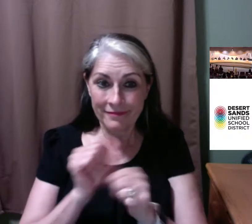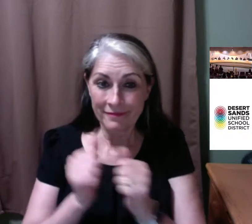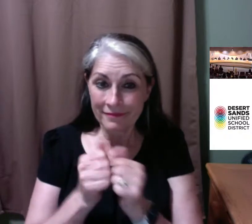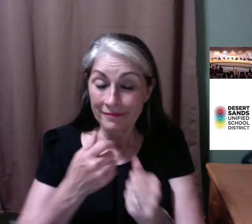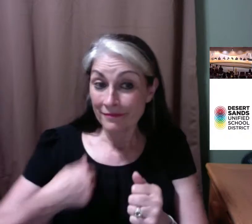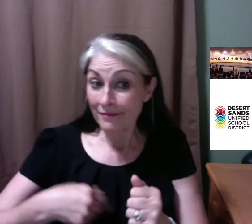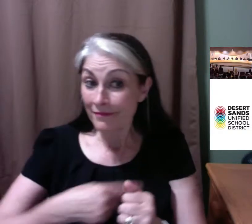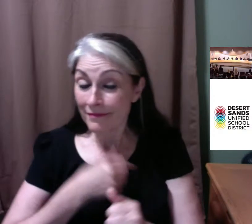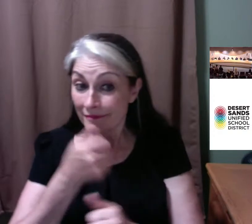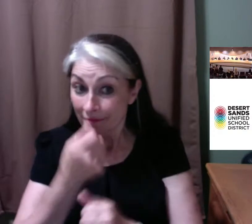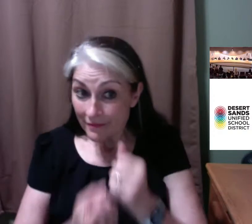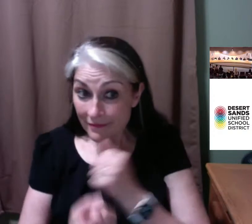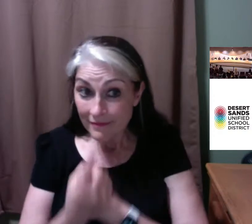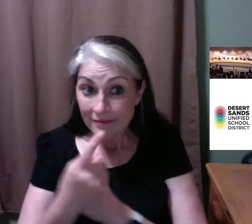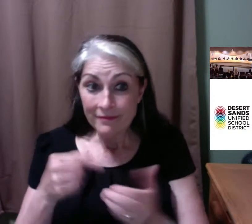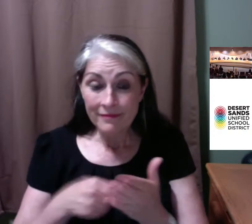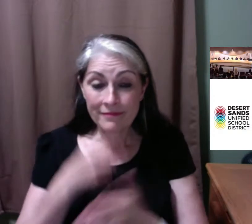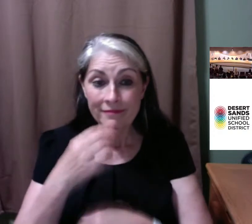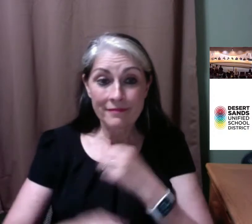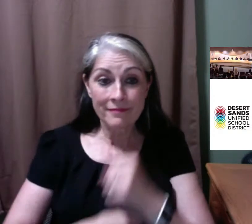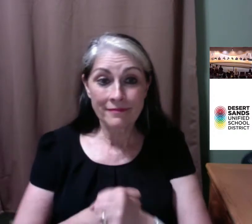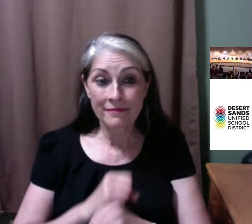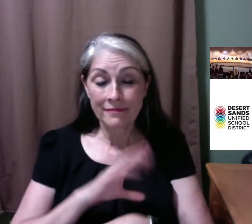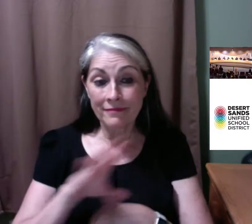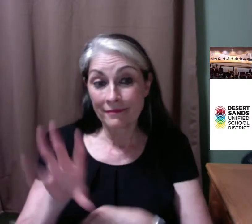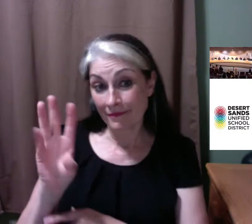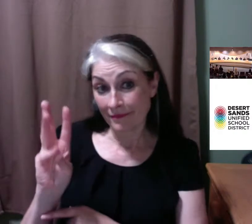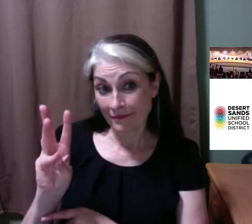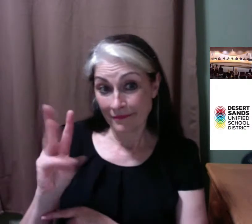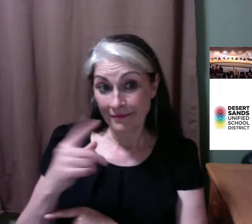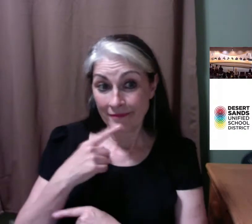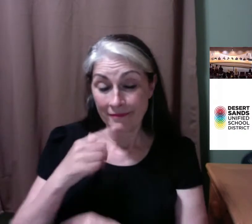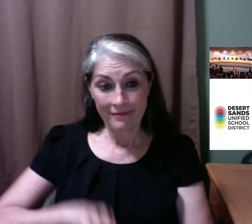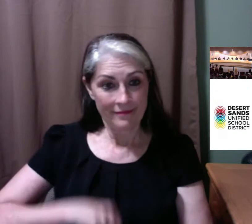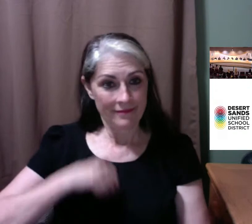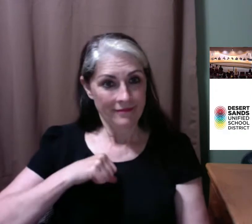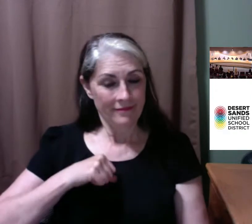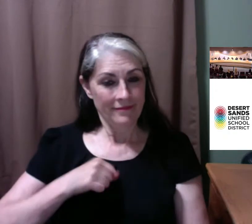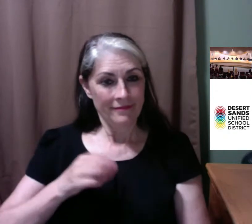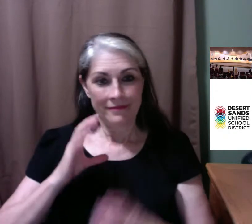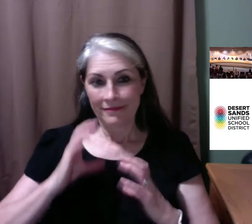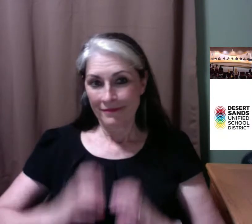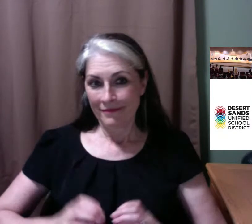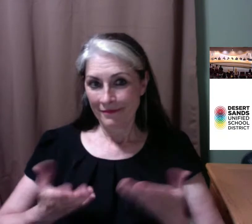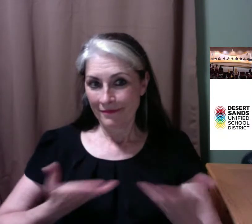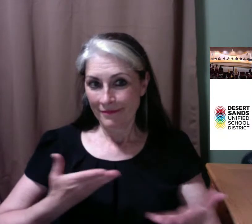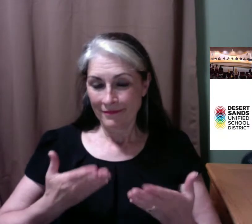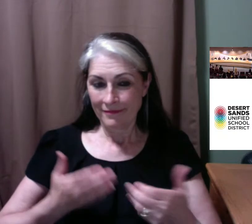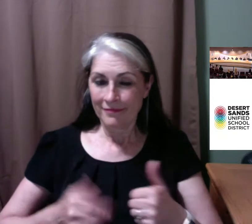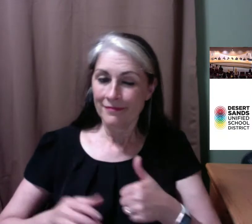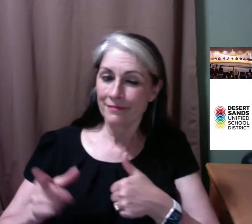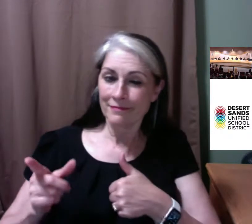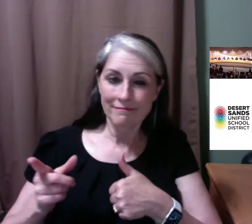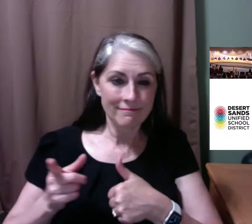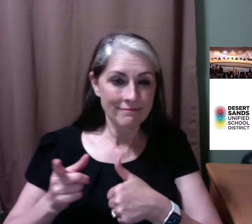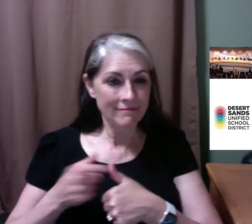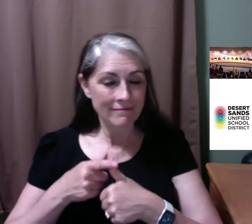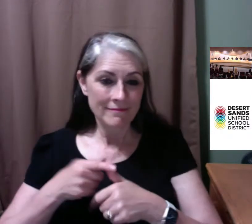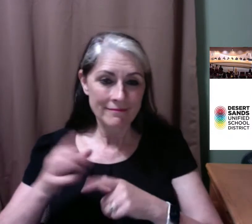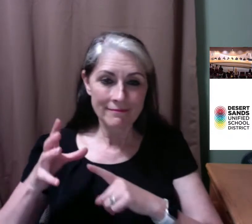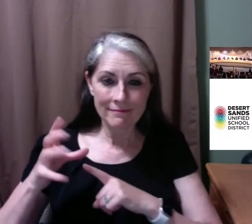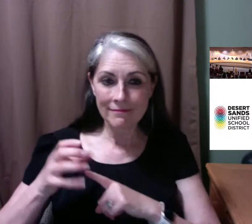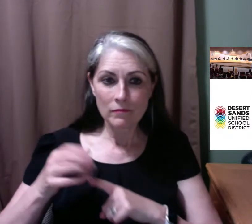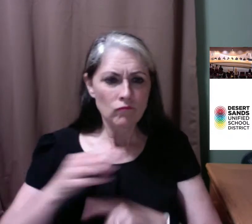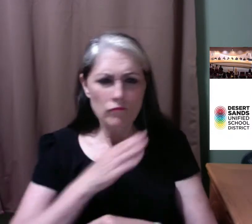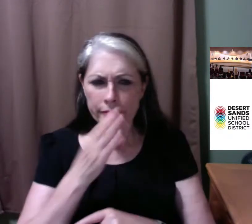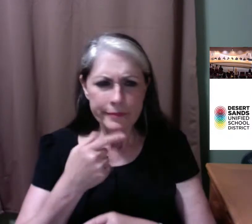single one of them, this year, all six of us can tell you proudly, customer service was number one. They all didn't say, no, we